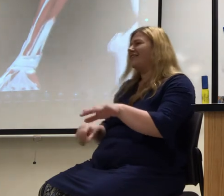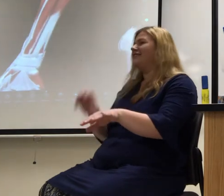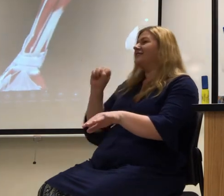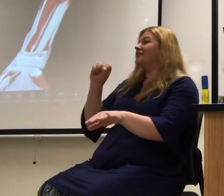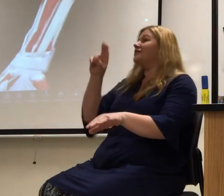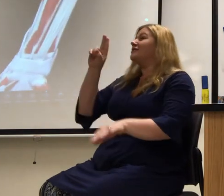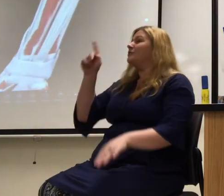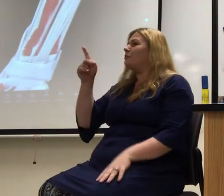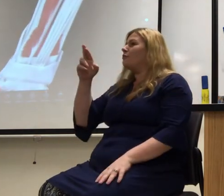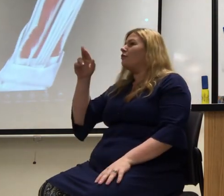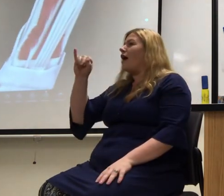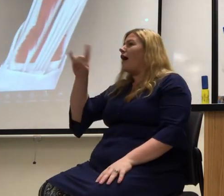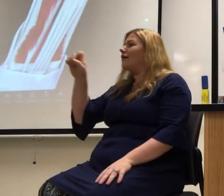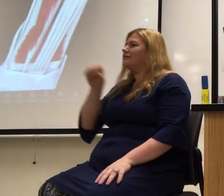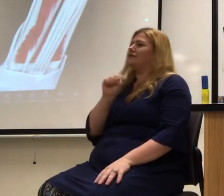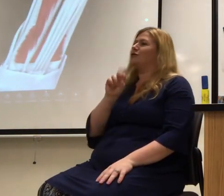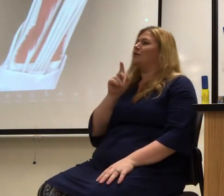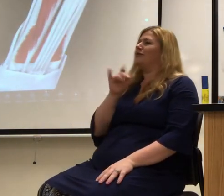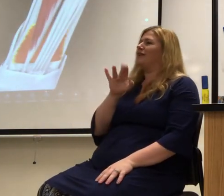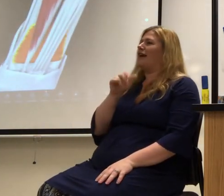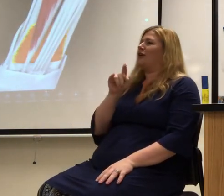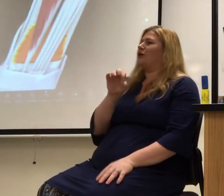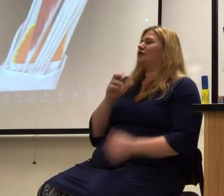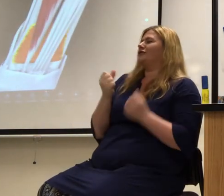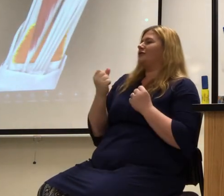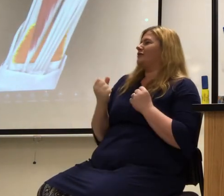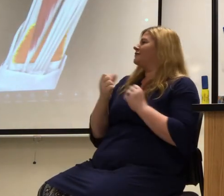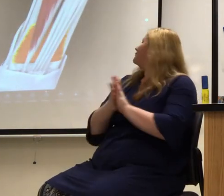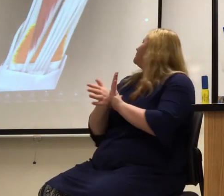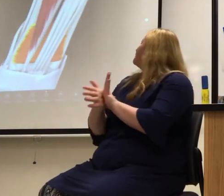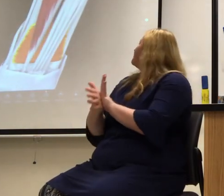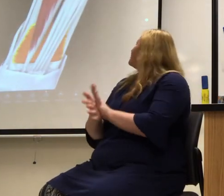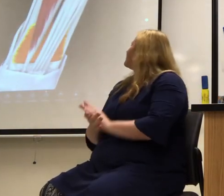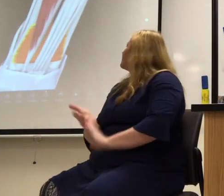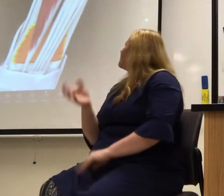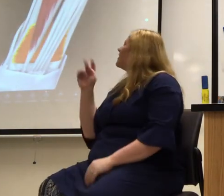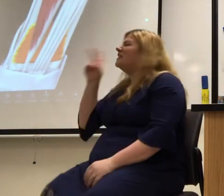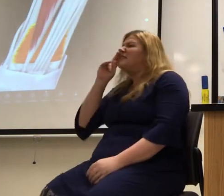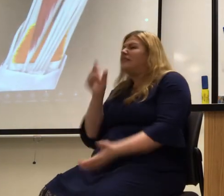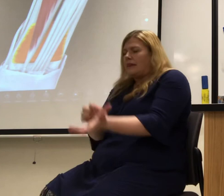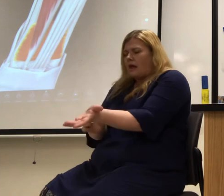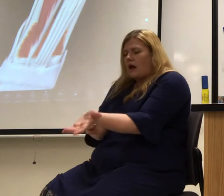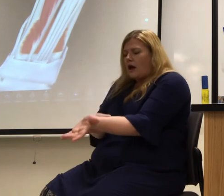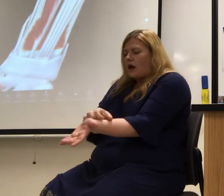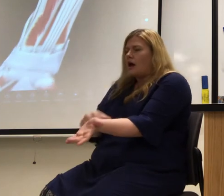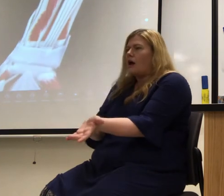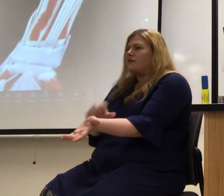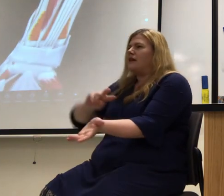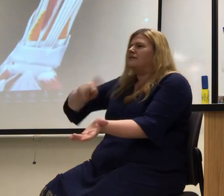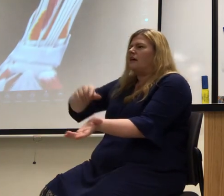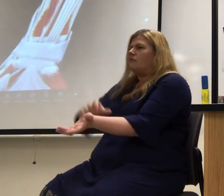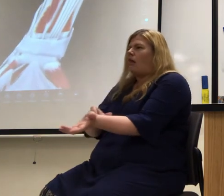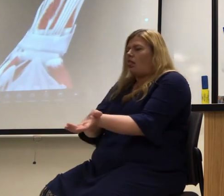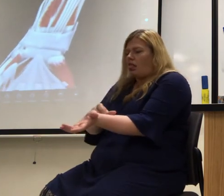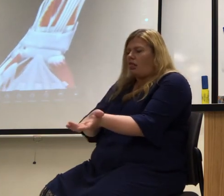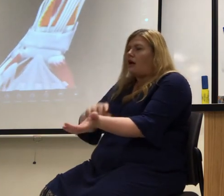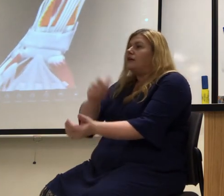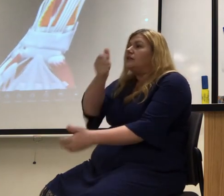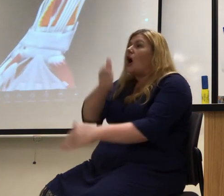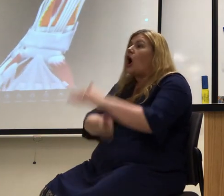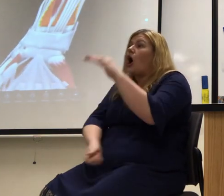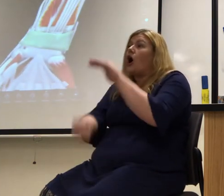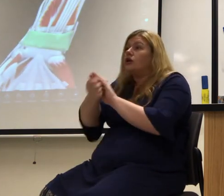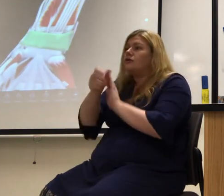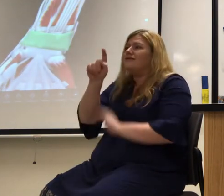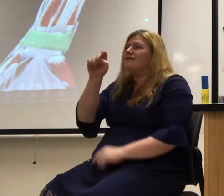It's a deep muscle. You see how it's underneath all of those tendons? And do you see how all of those tendons run